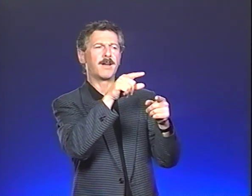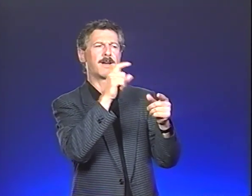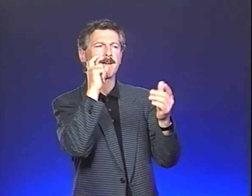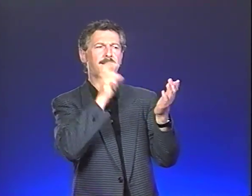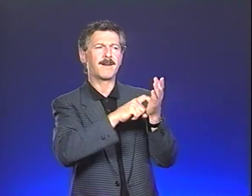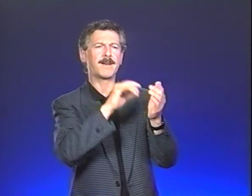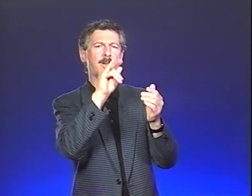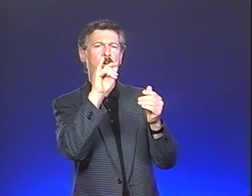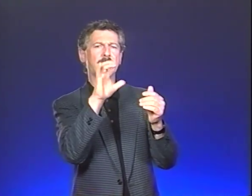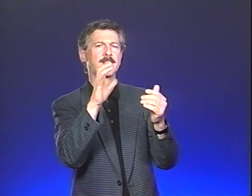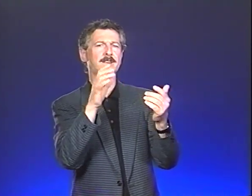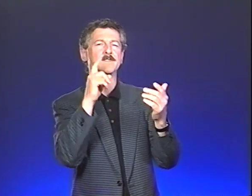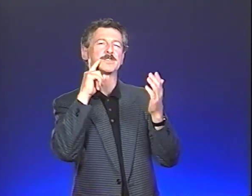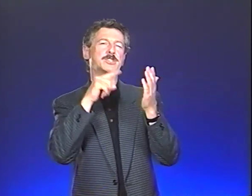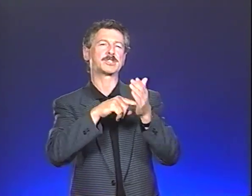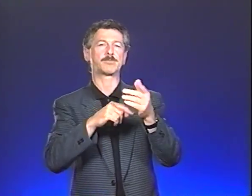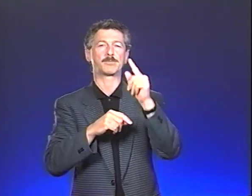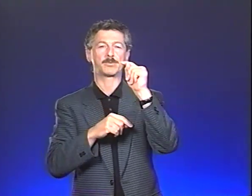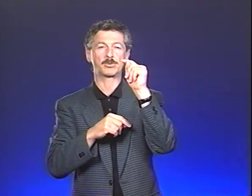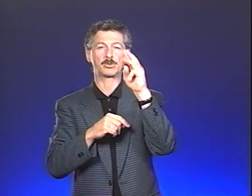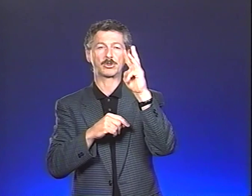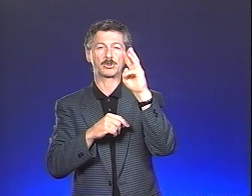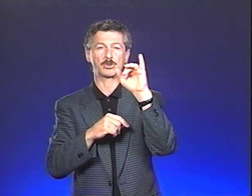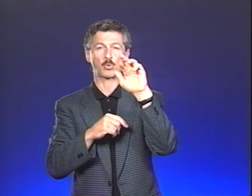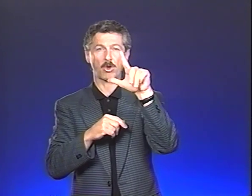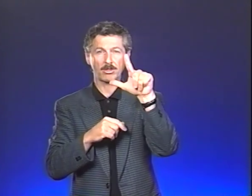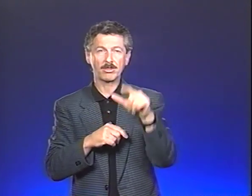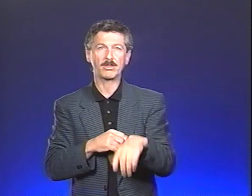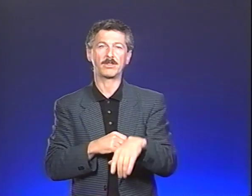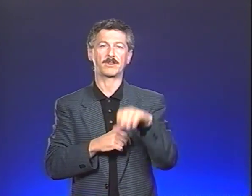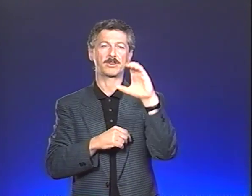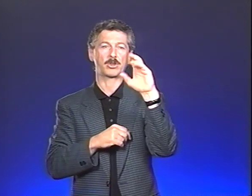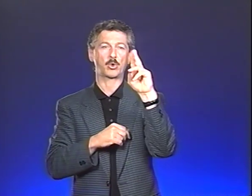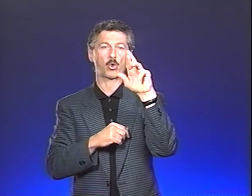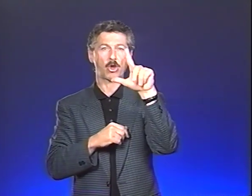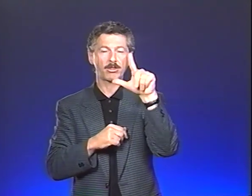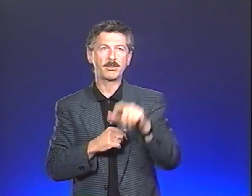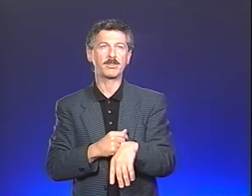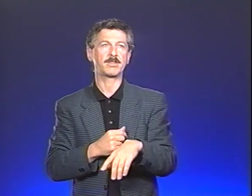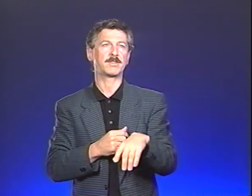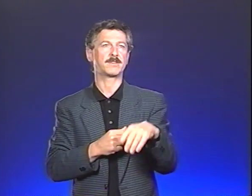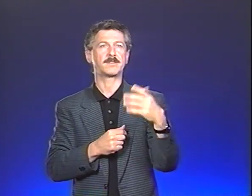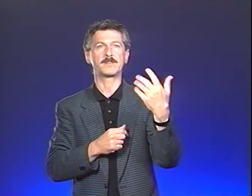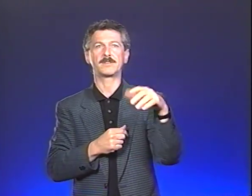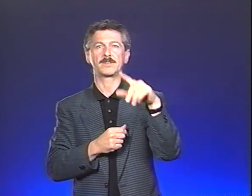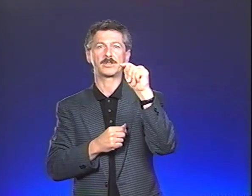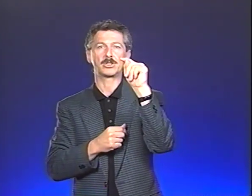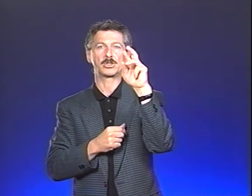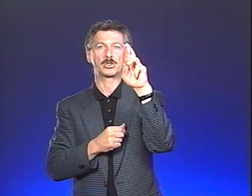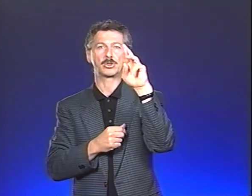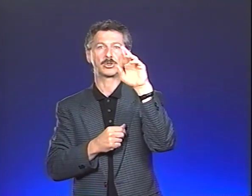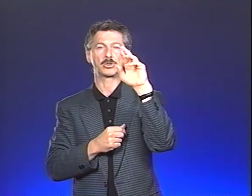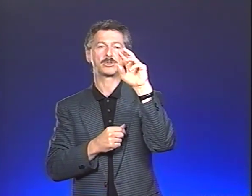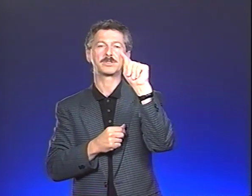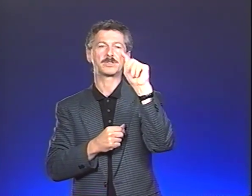concept that it represents. But there are some words that are more iconic, for example, twirl, curl,